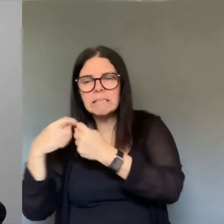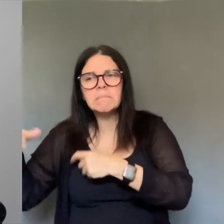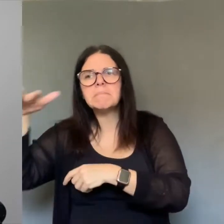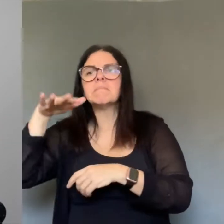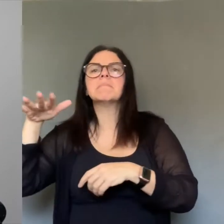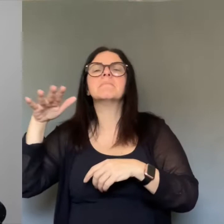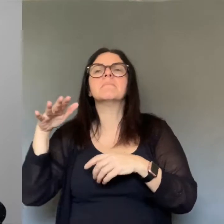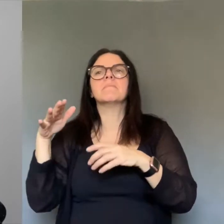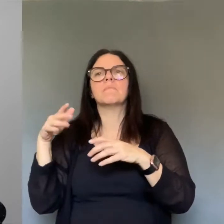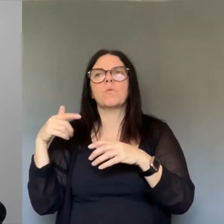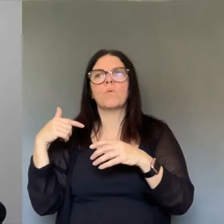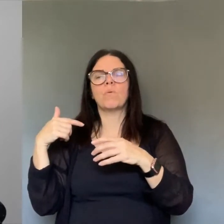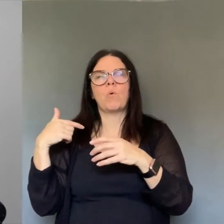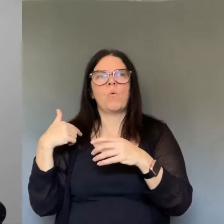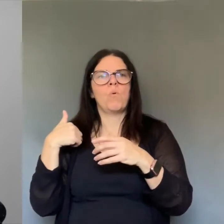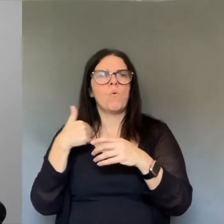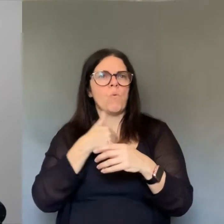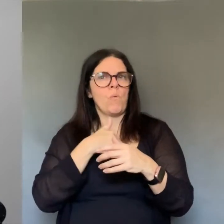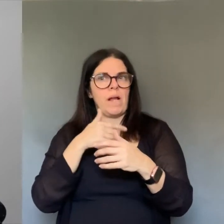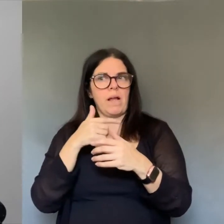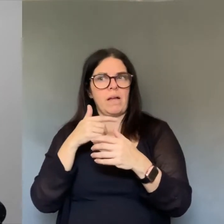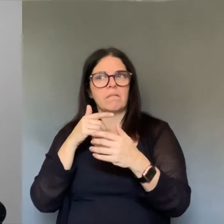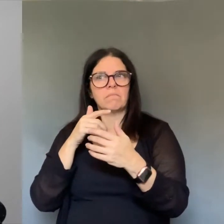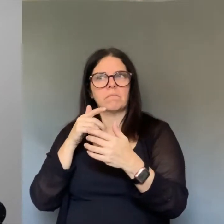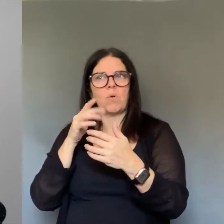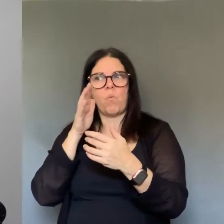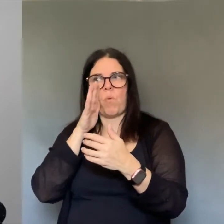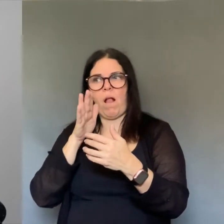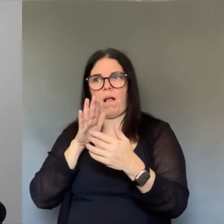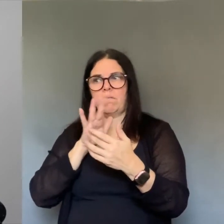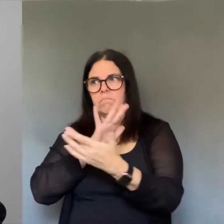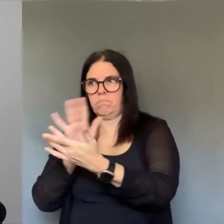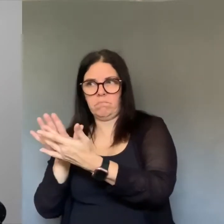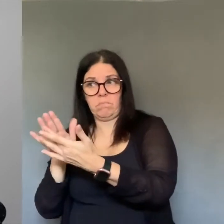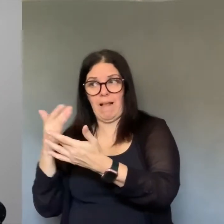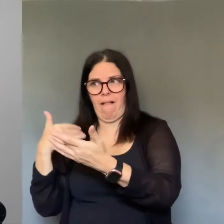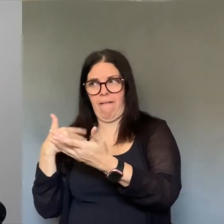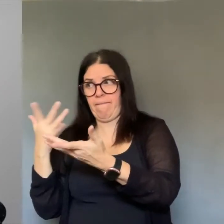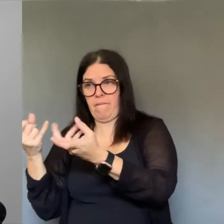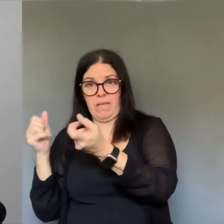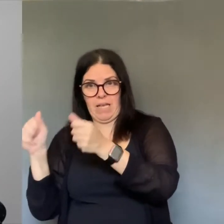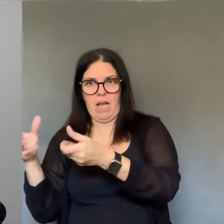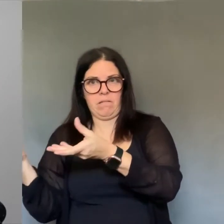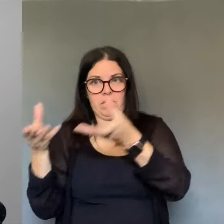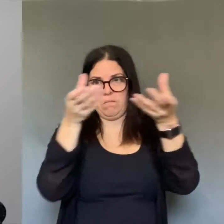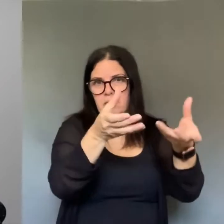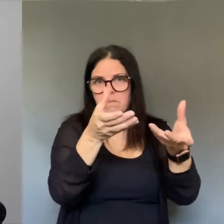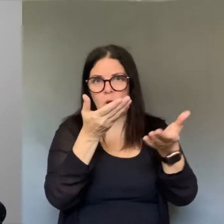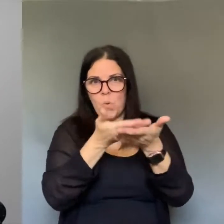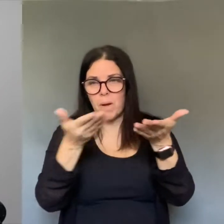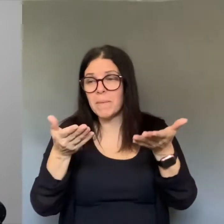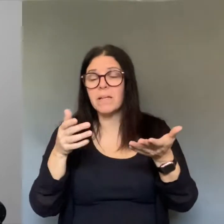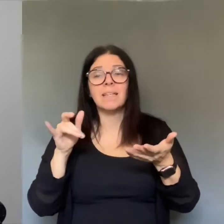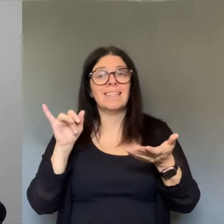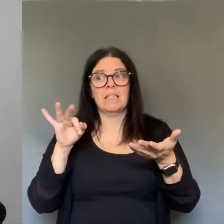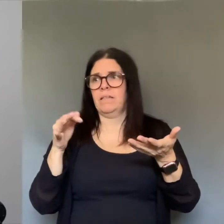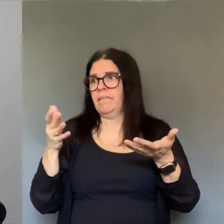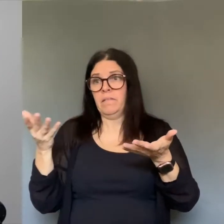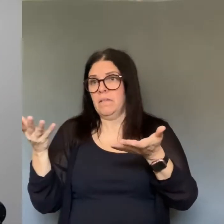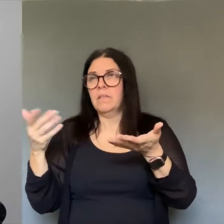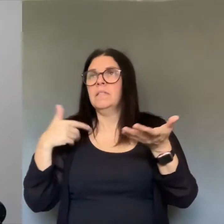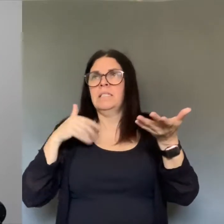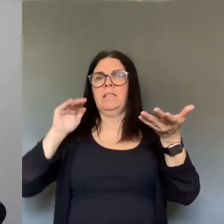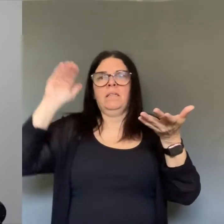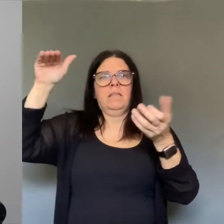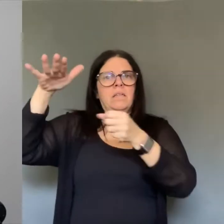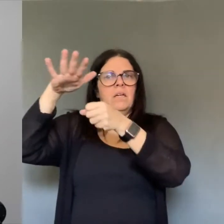we try to fulfill those needs with the local partnerships that we have, whether with the hospitals, whether with the Ontario Health teams, and if not,